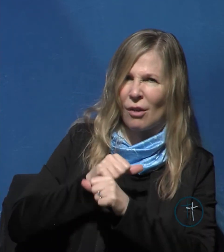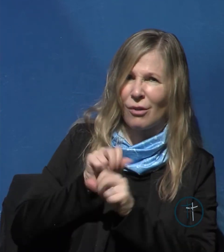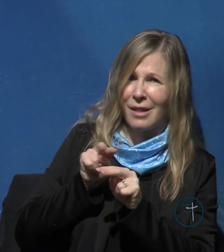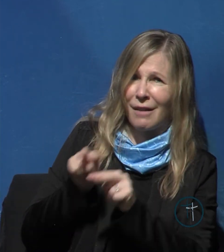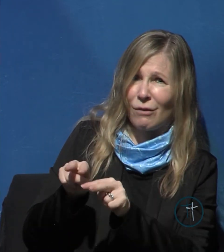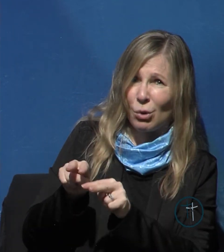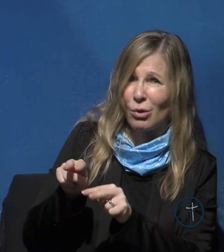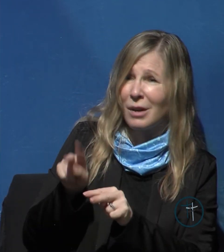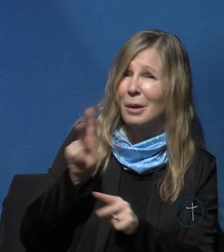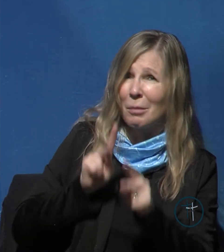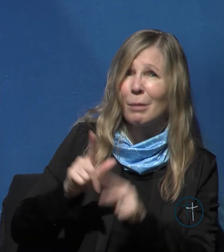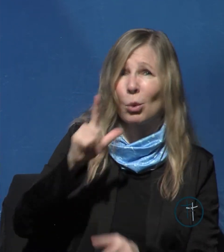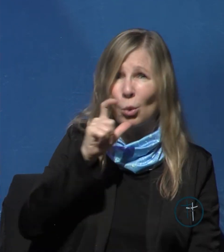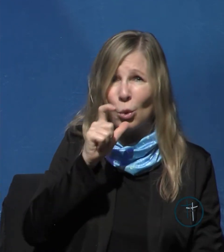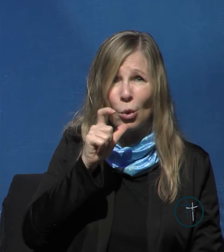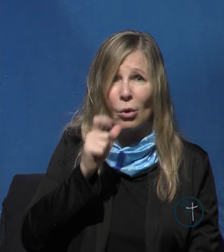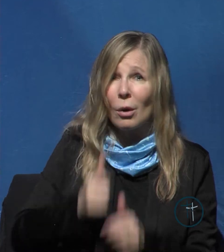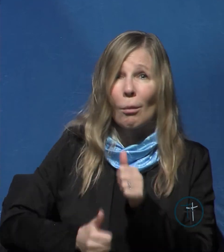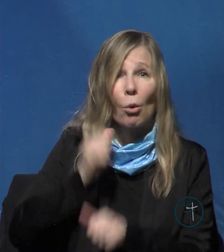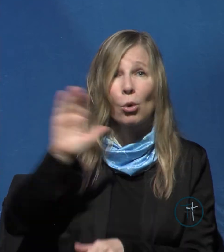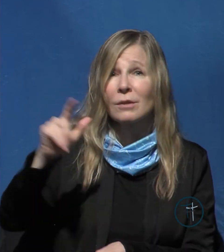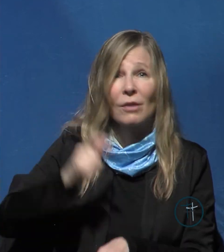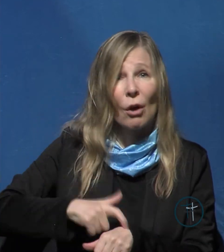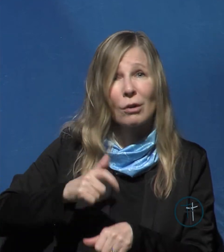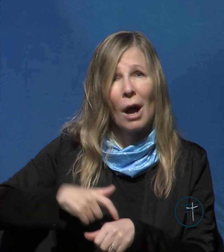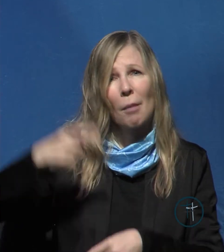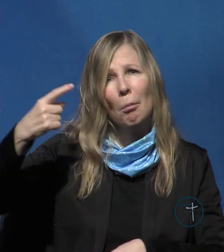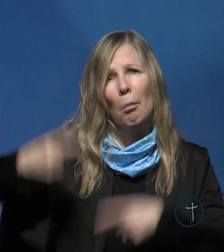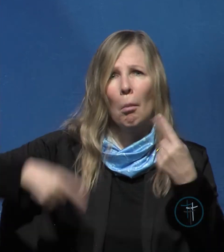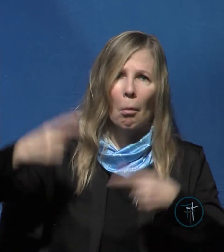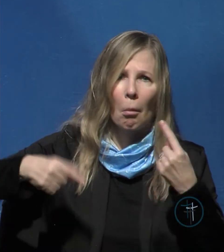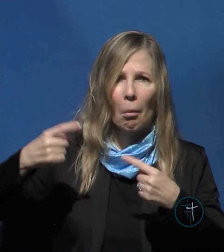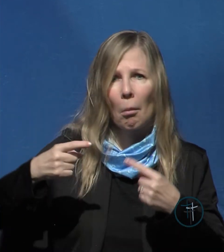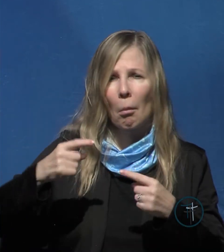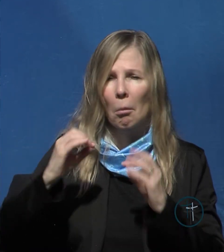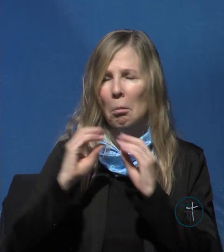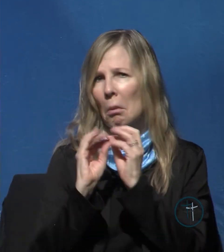as those who spend their time being disagreeable,